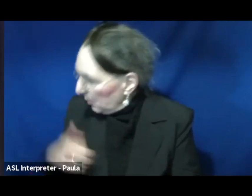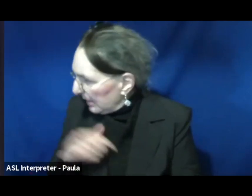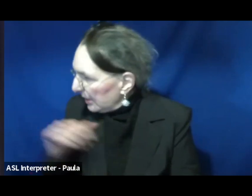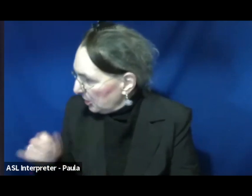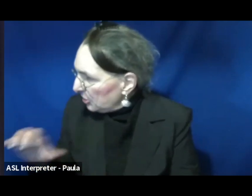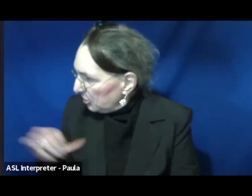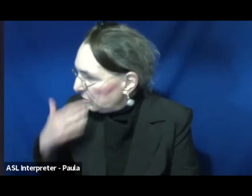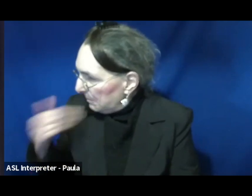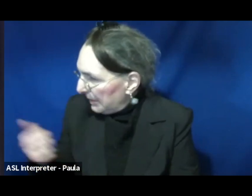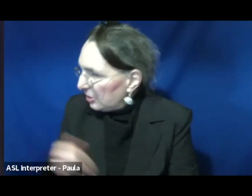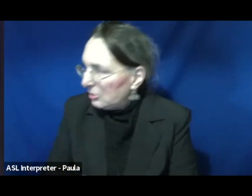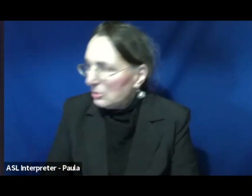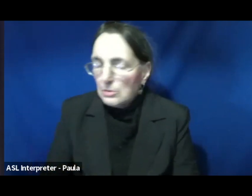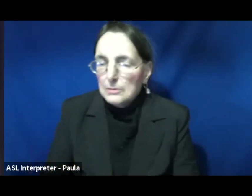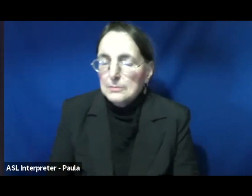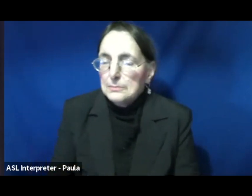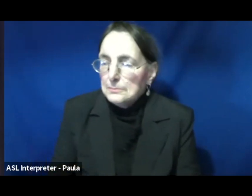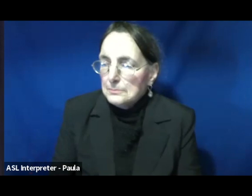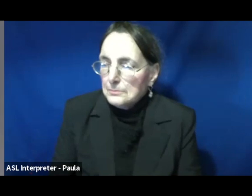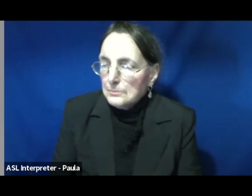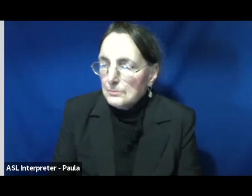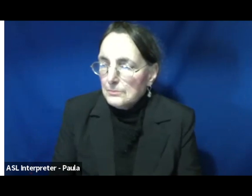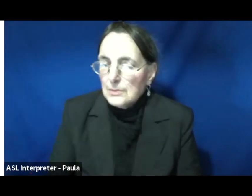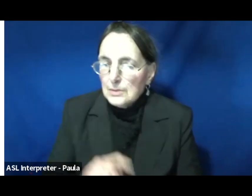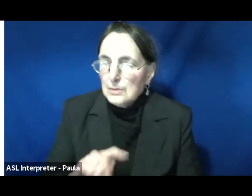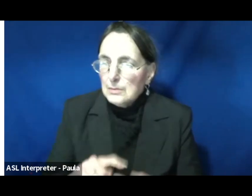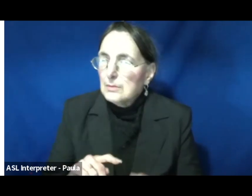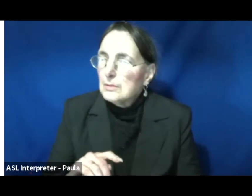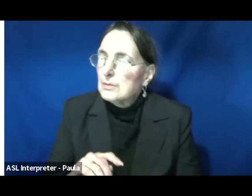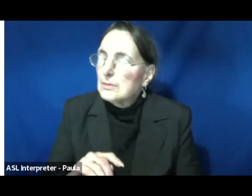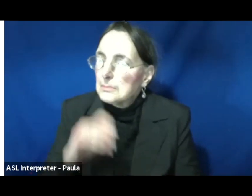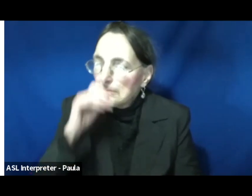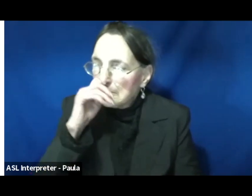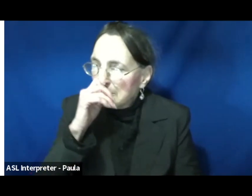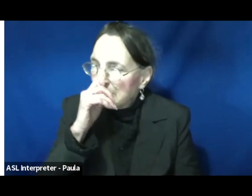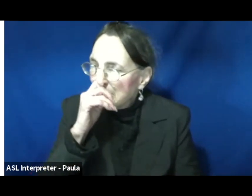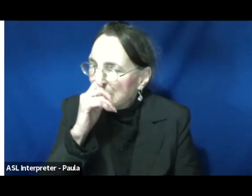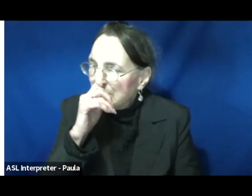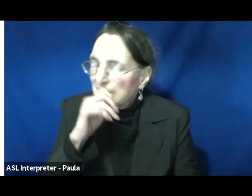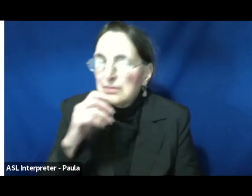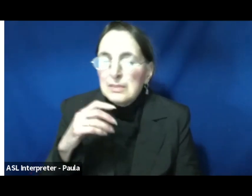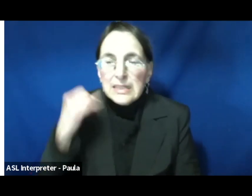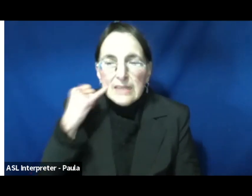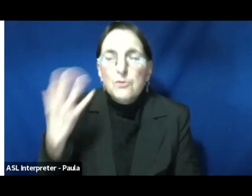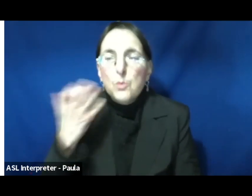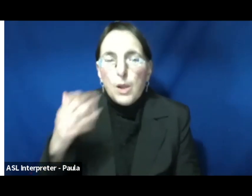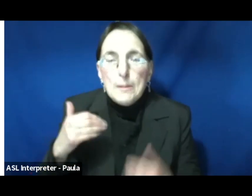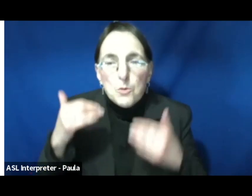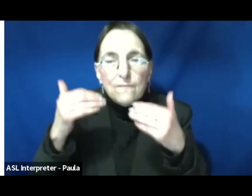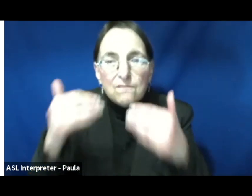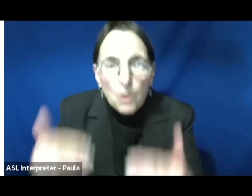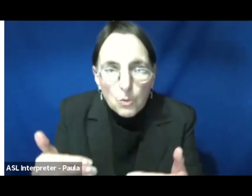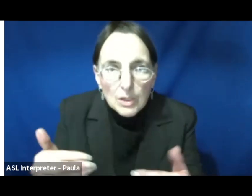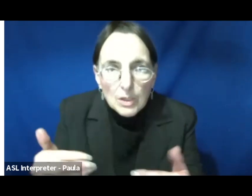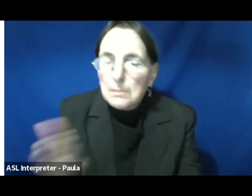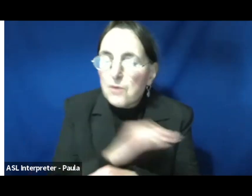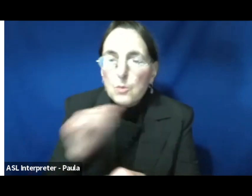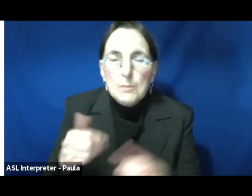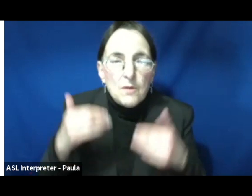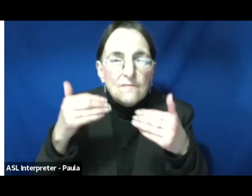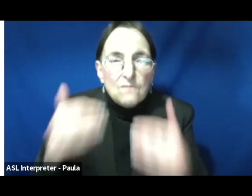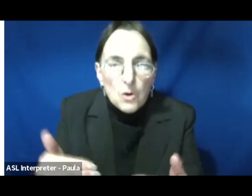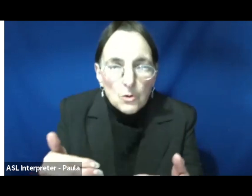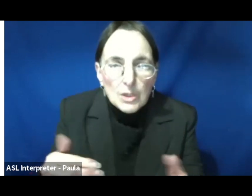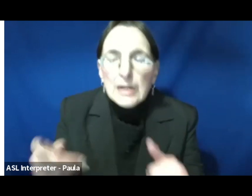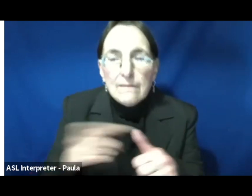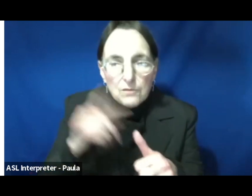Okay? And as my friend Dr. Brumbaugh will say, in order to go forward, we got to look backwards first, right? And then we